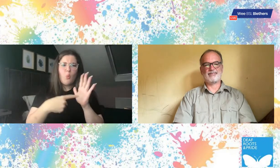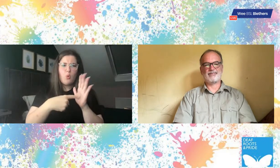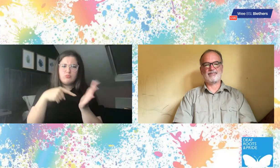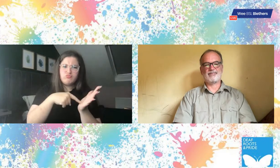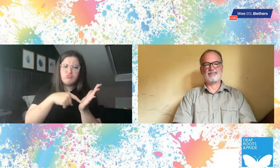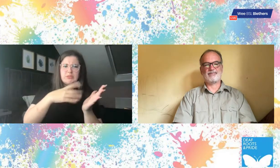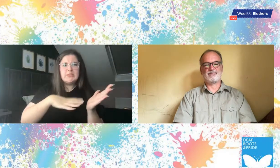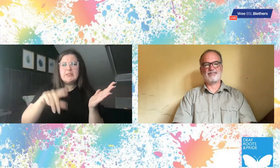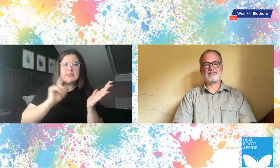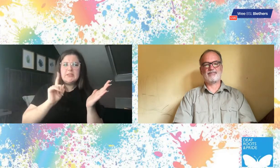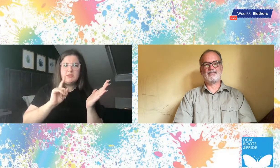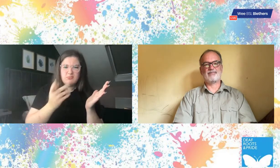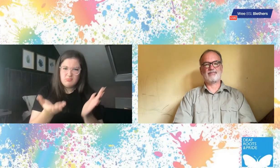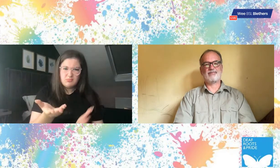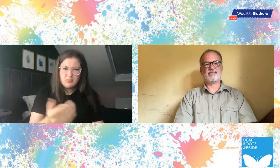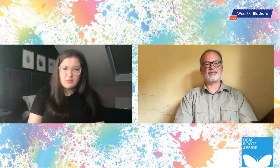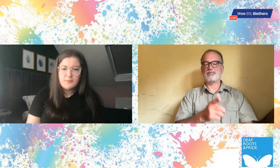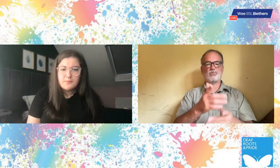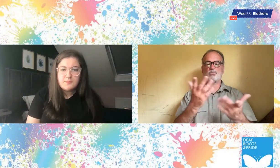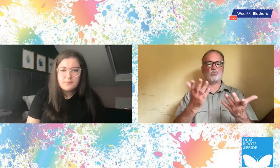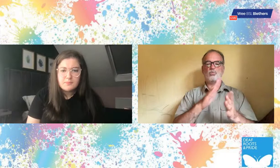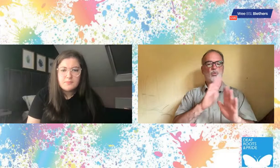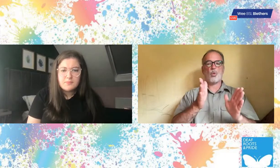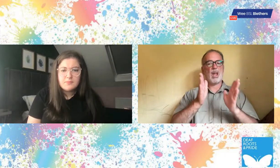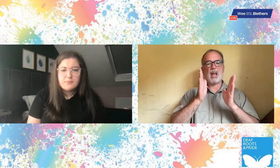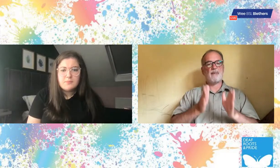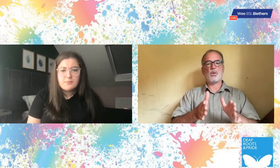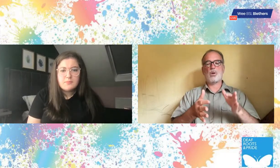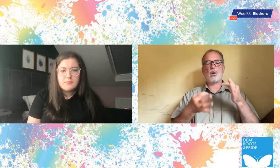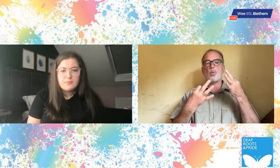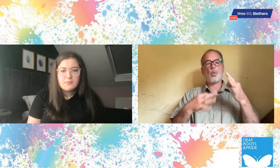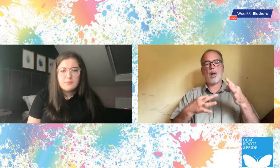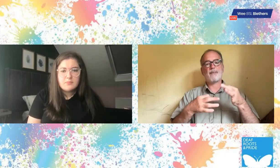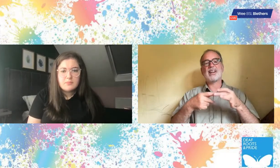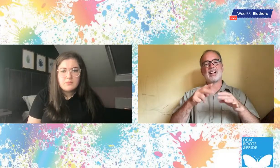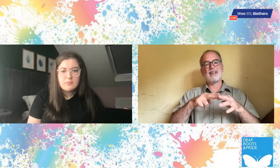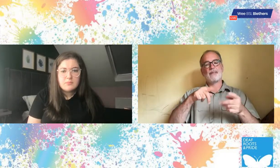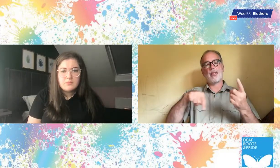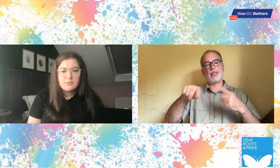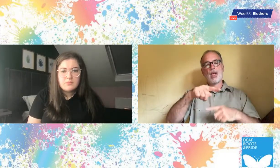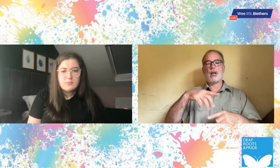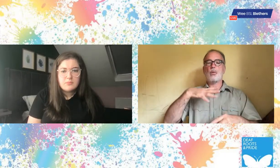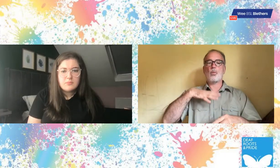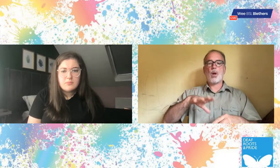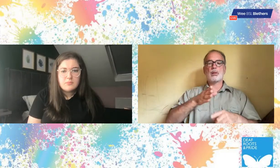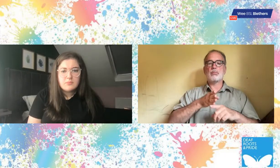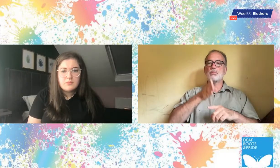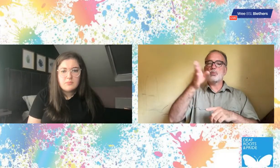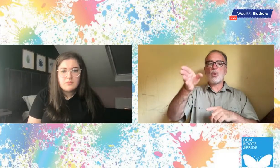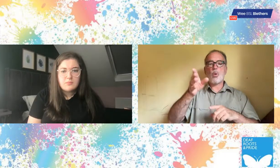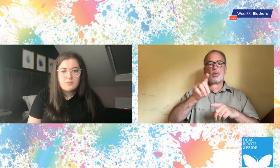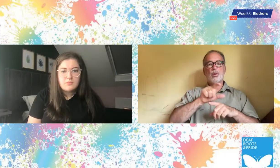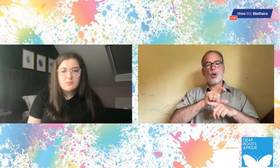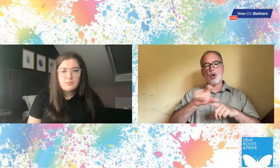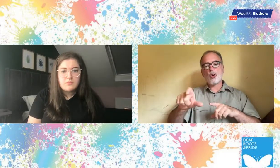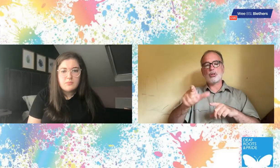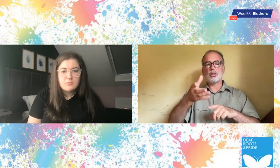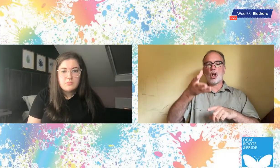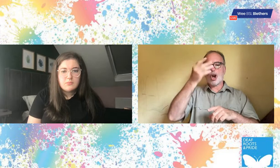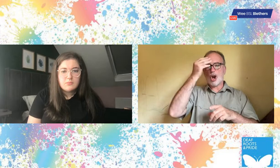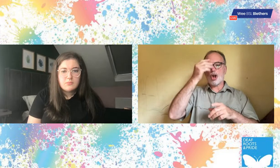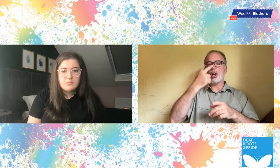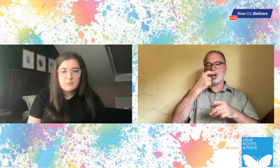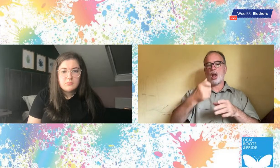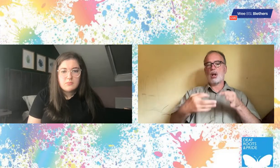particular qualifications, or do you need that's really important to do that job? You don't have to have